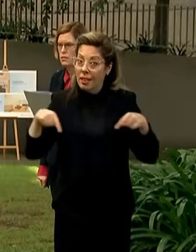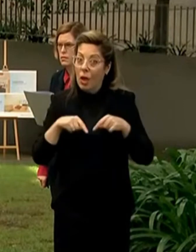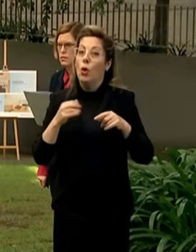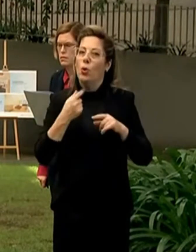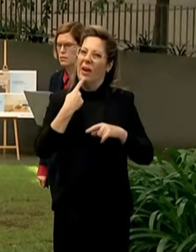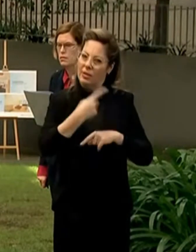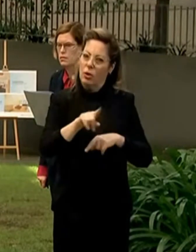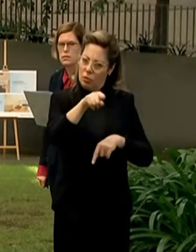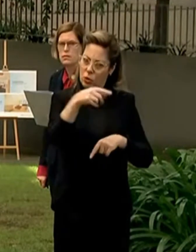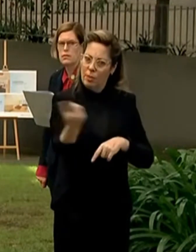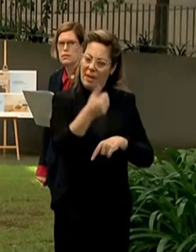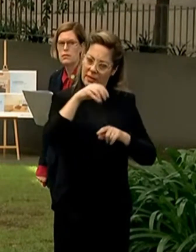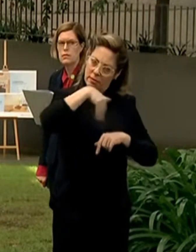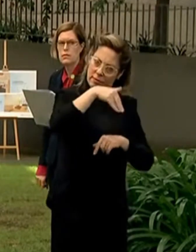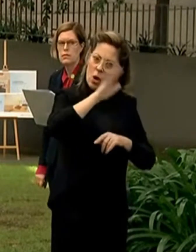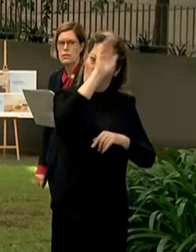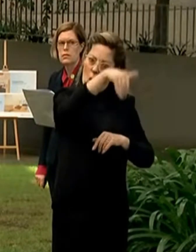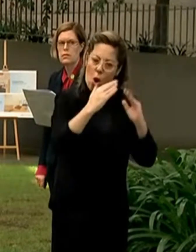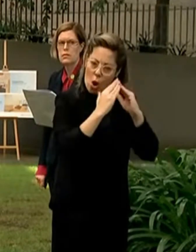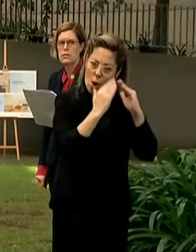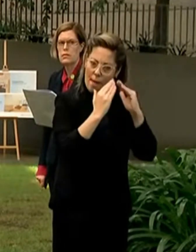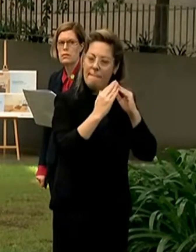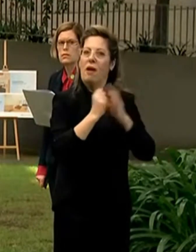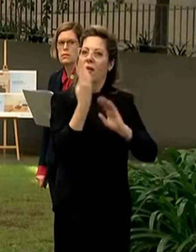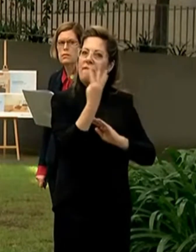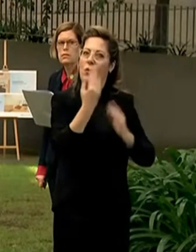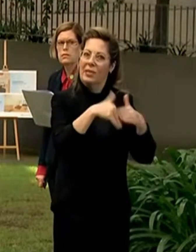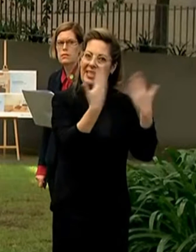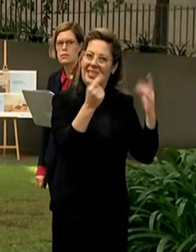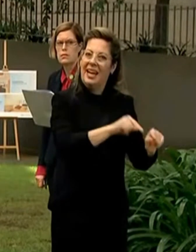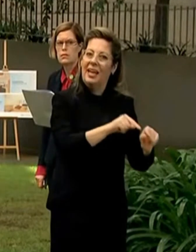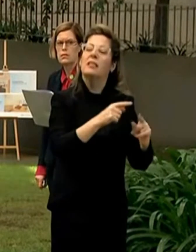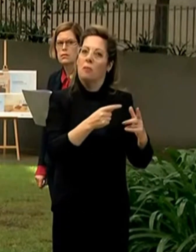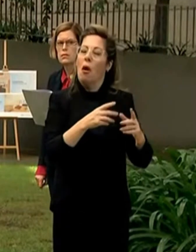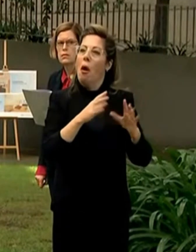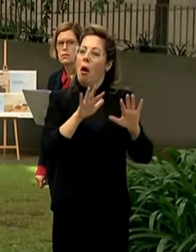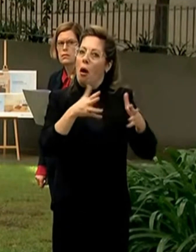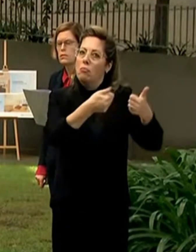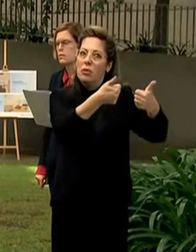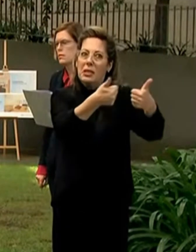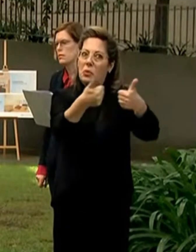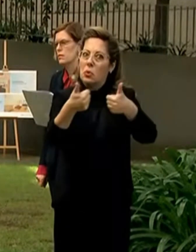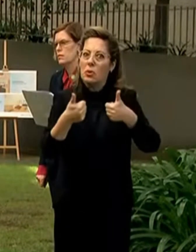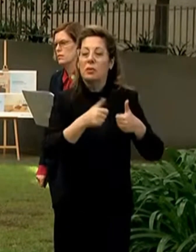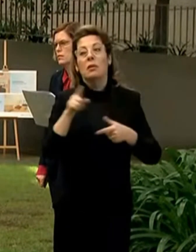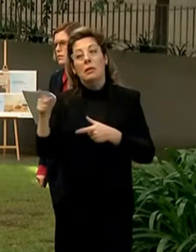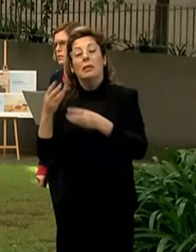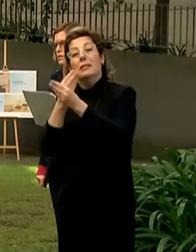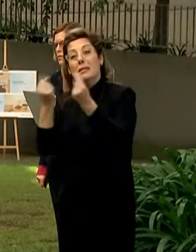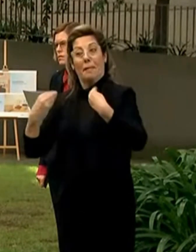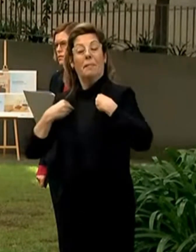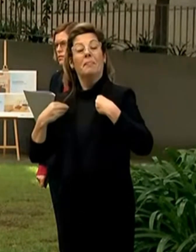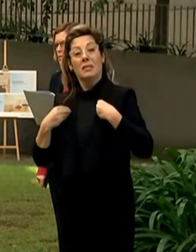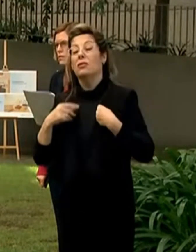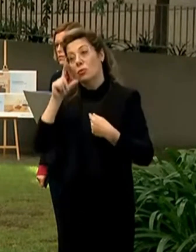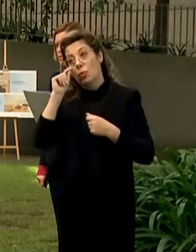very good. I think some categories of businesses can work harder in being COVID safe, and the police certainly have been very vigilant in that